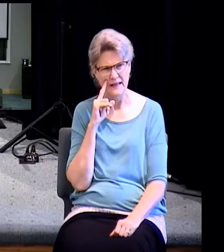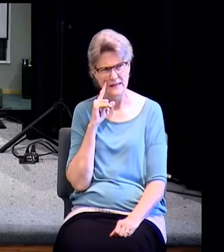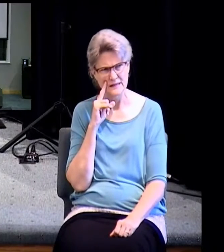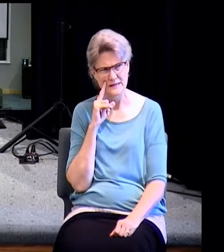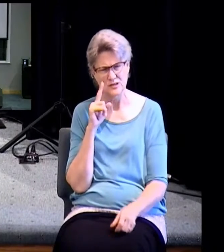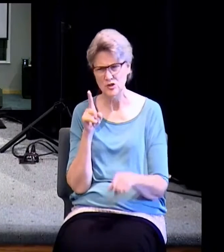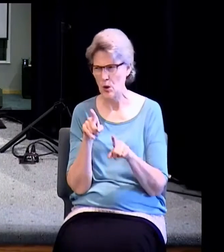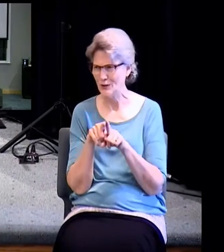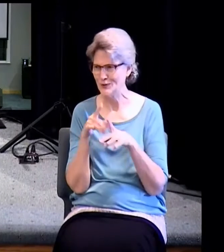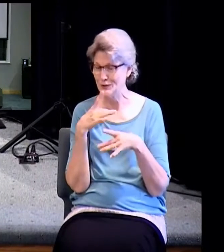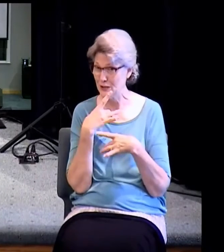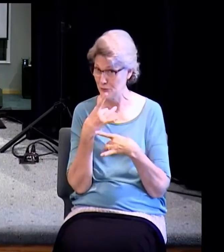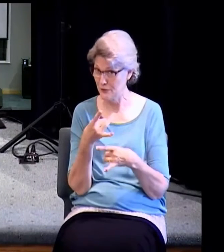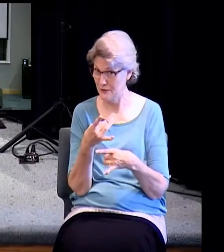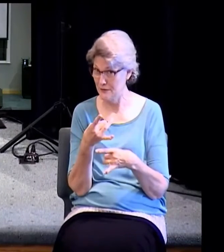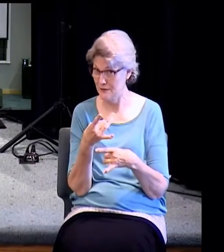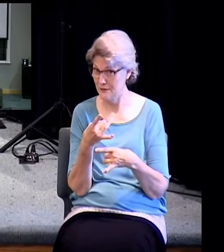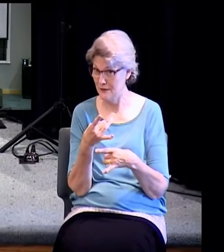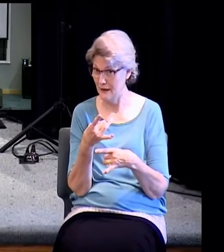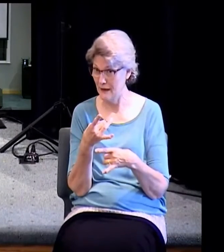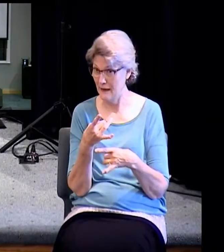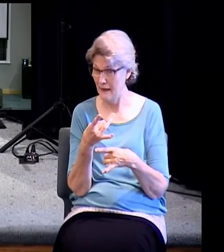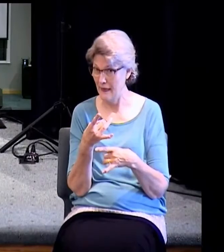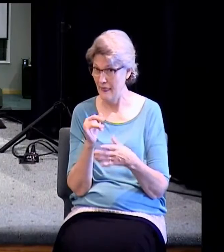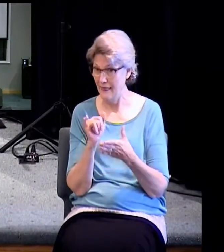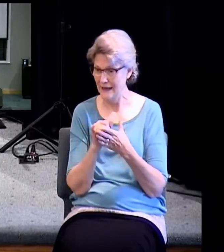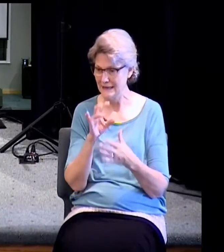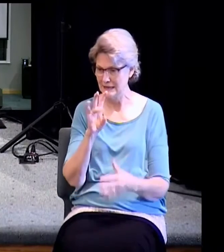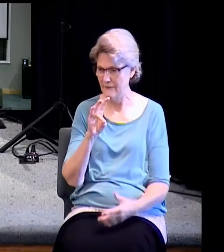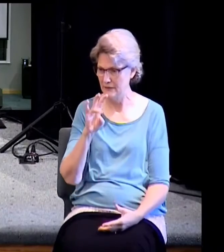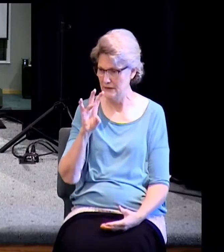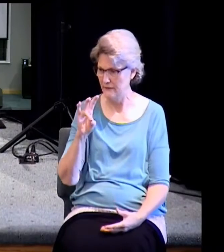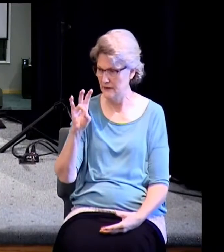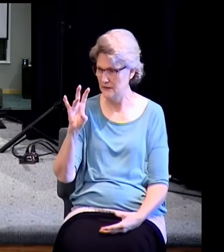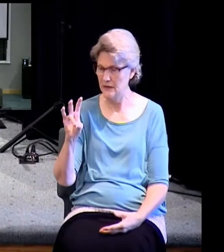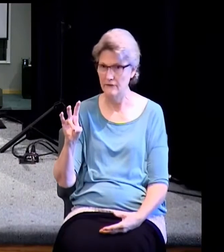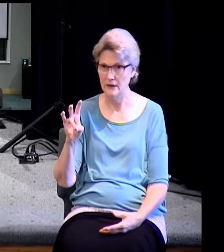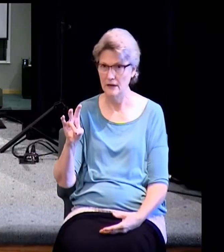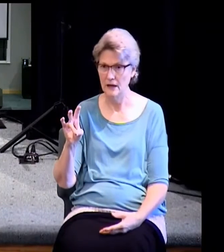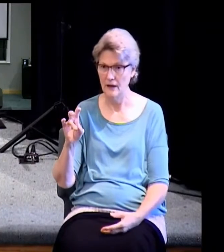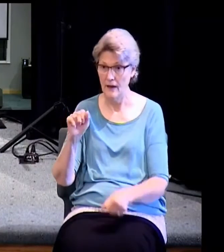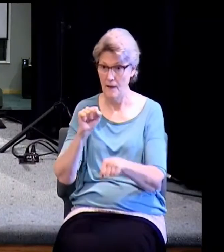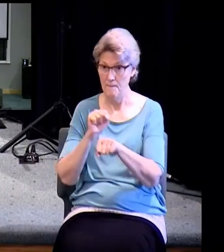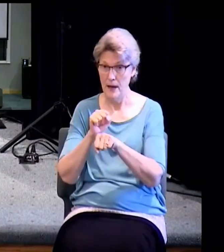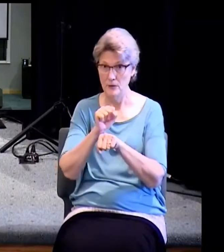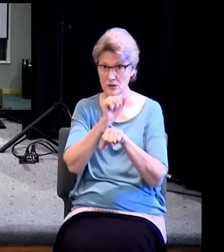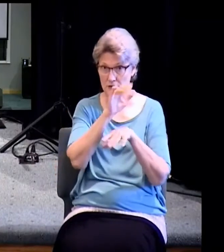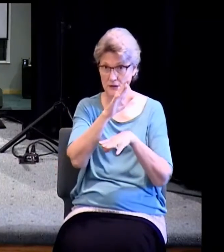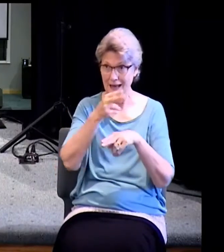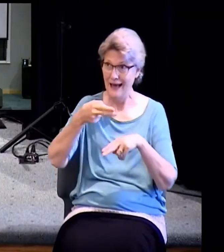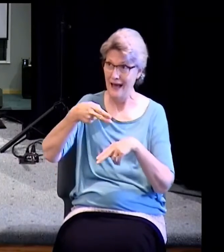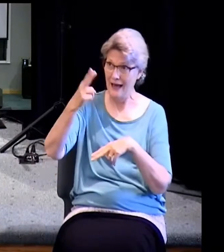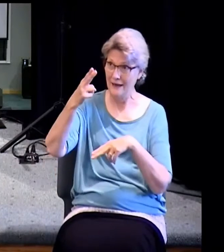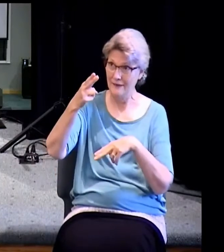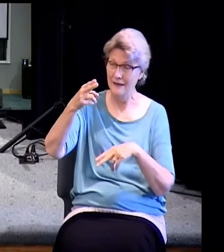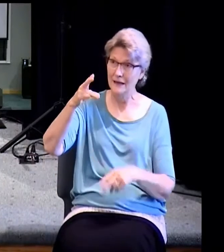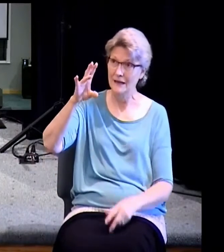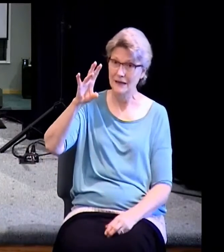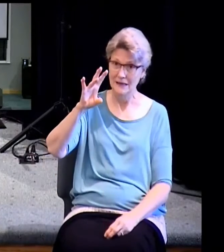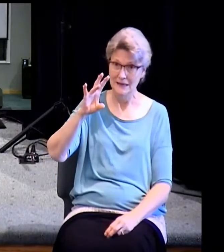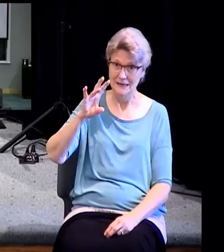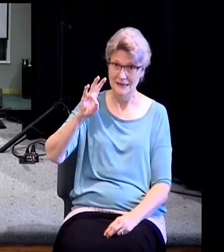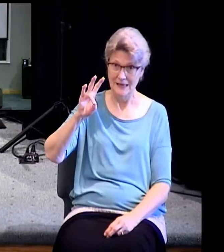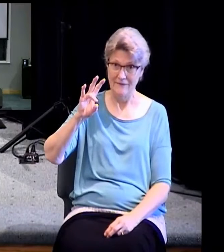also interesting that 777 added together is 21.